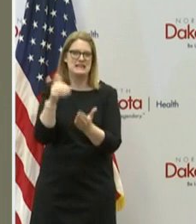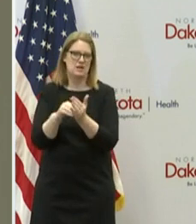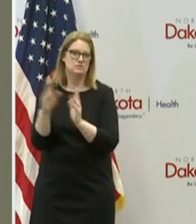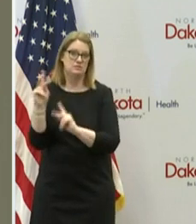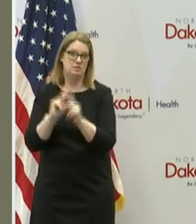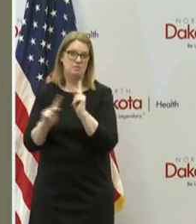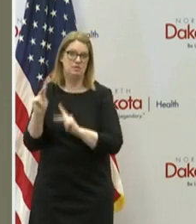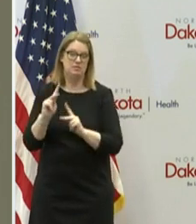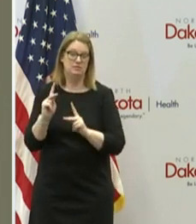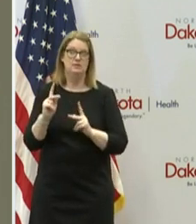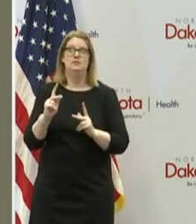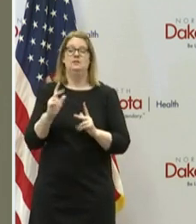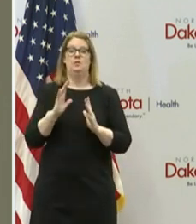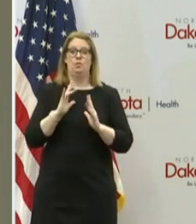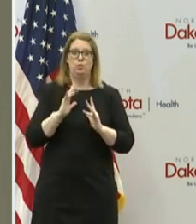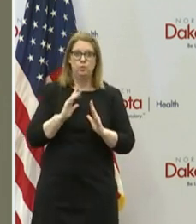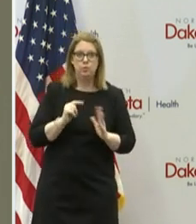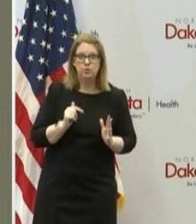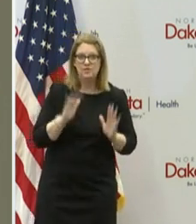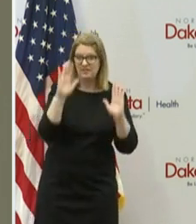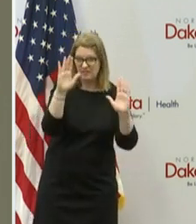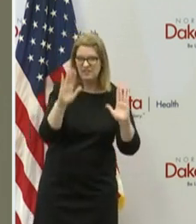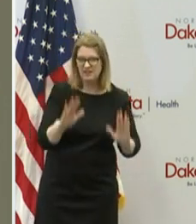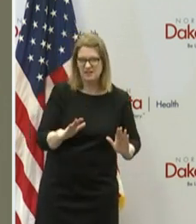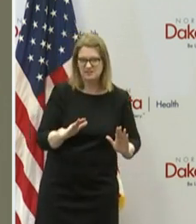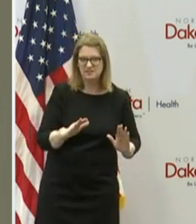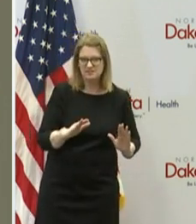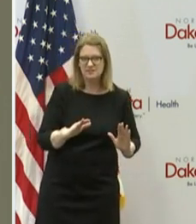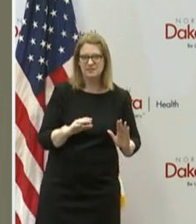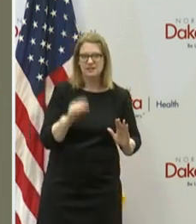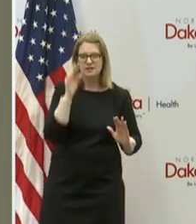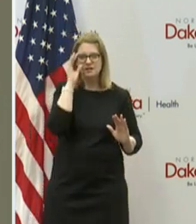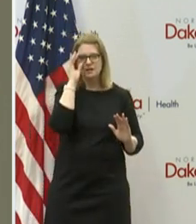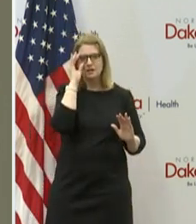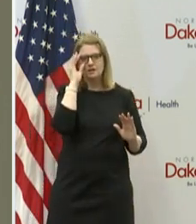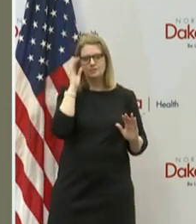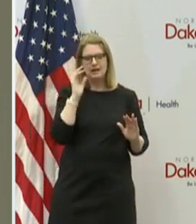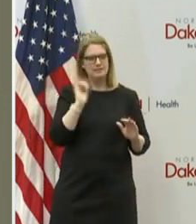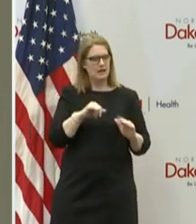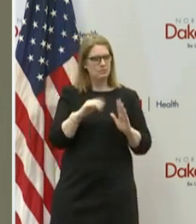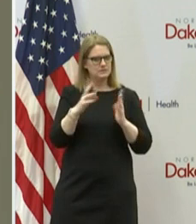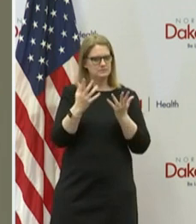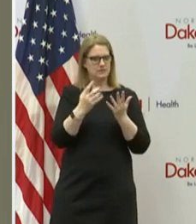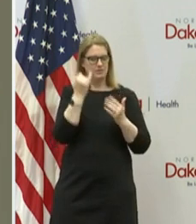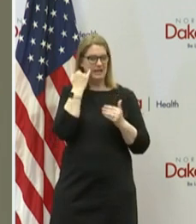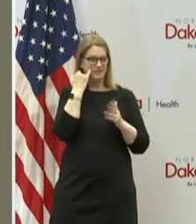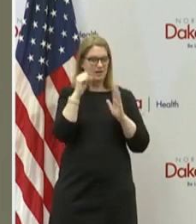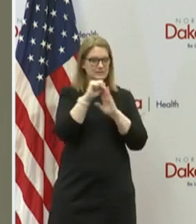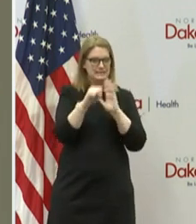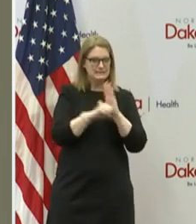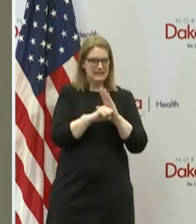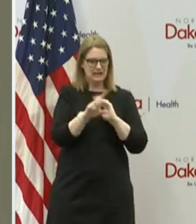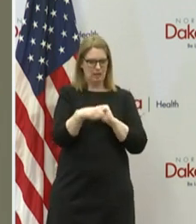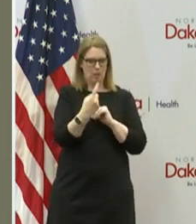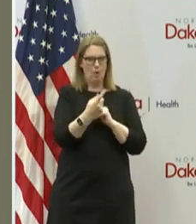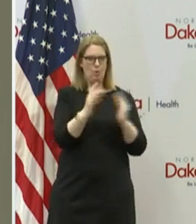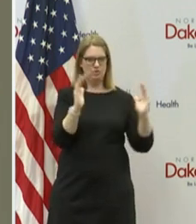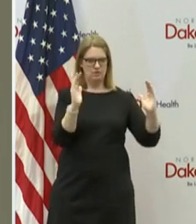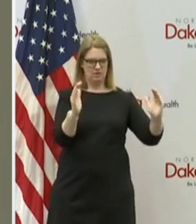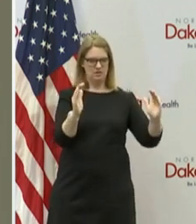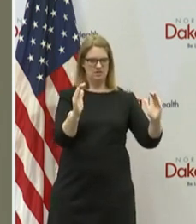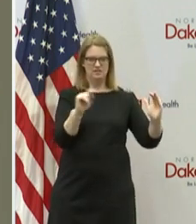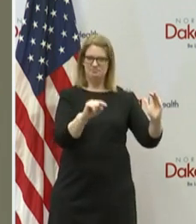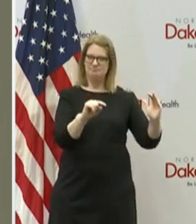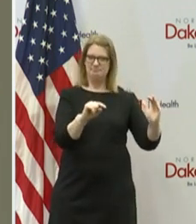people, which is, again, fantastically and low. And if that was a state by itself, it'd be essentially